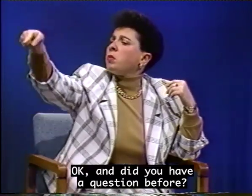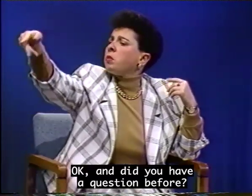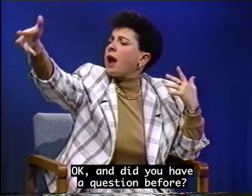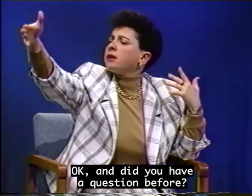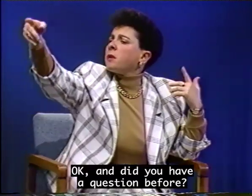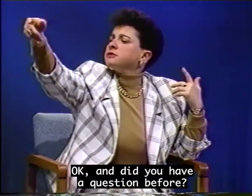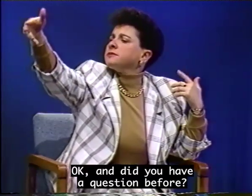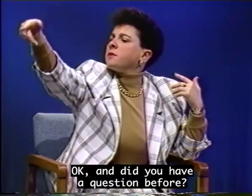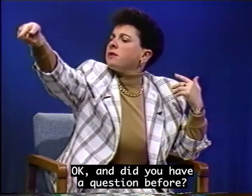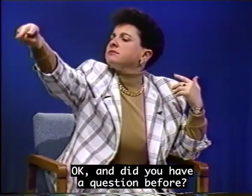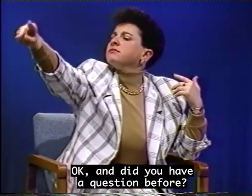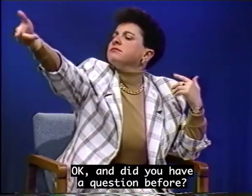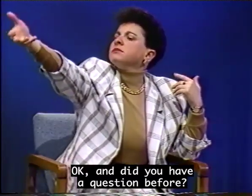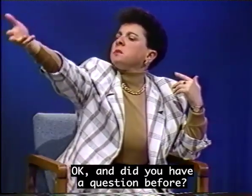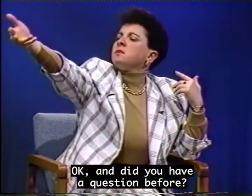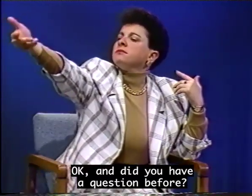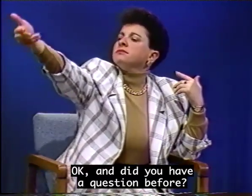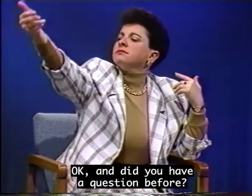Okay. And did you have a question before?